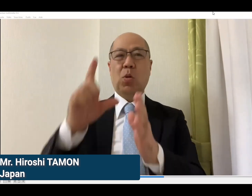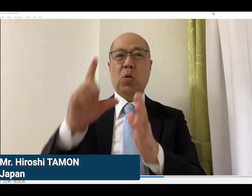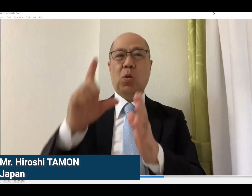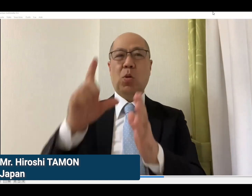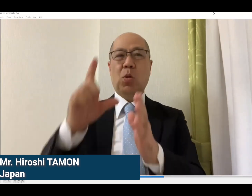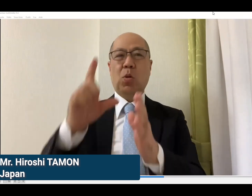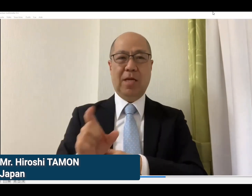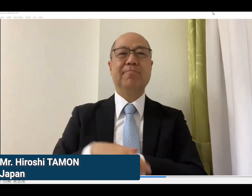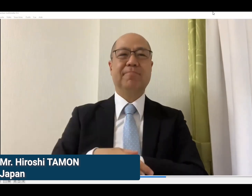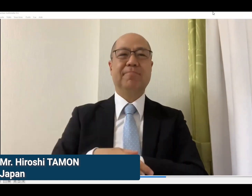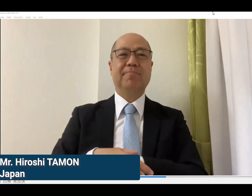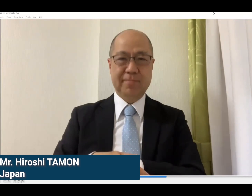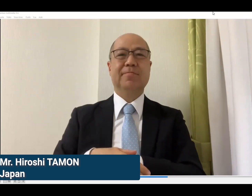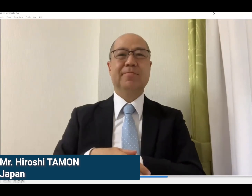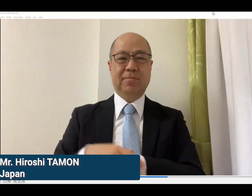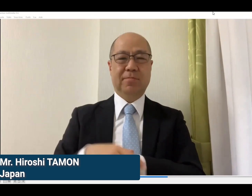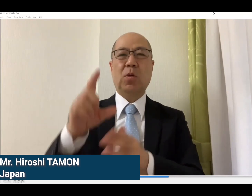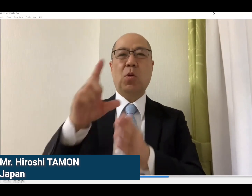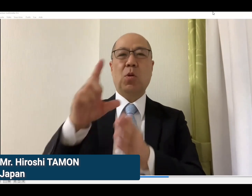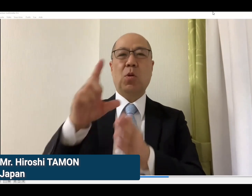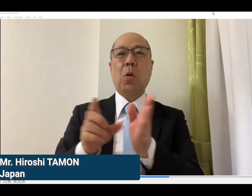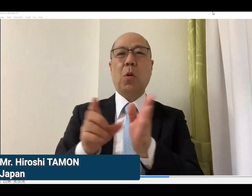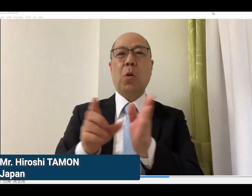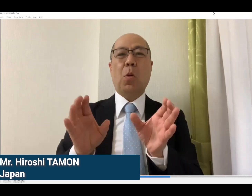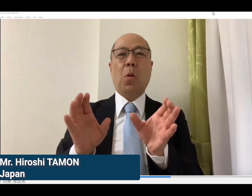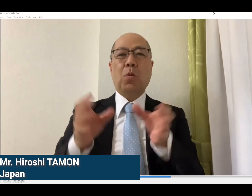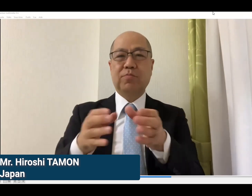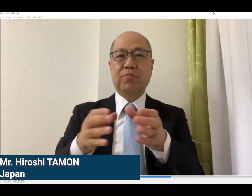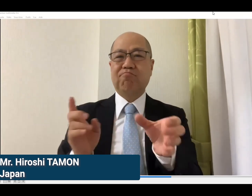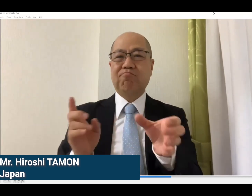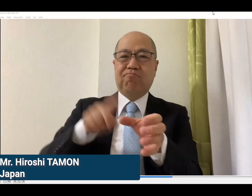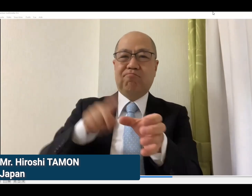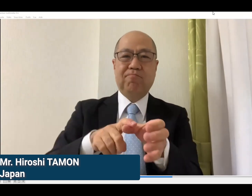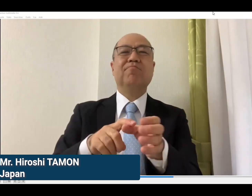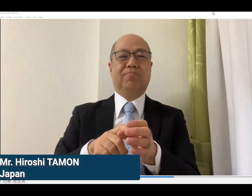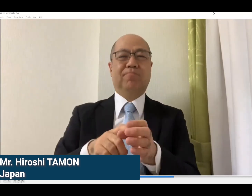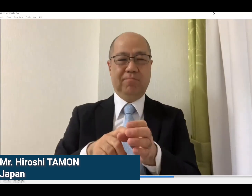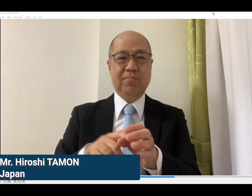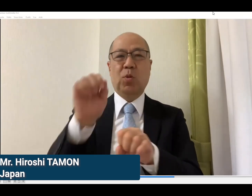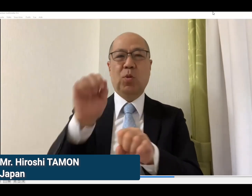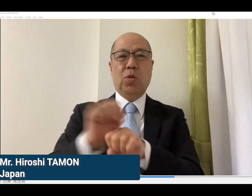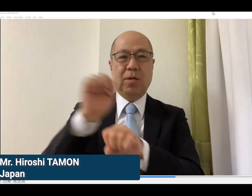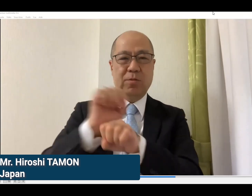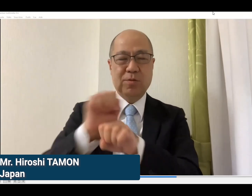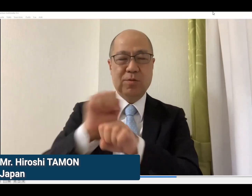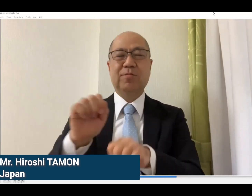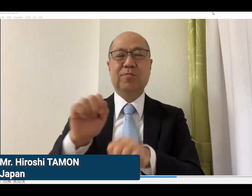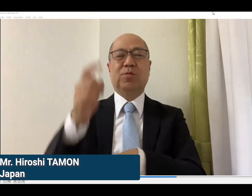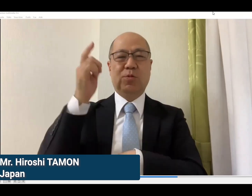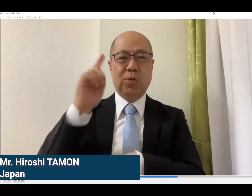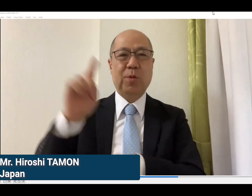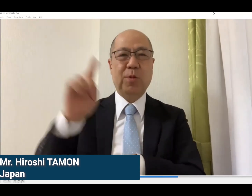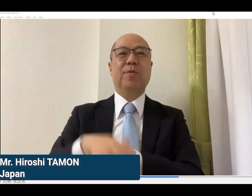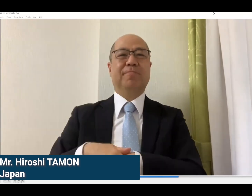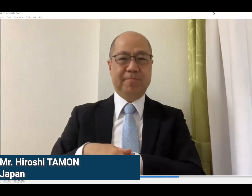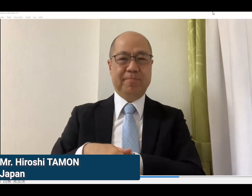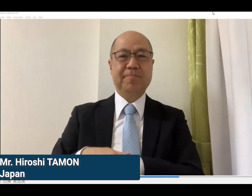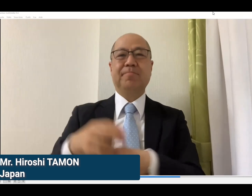Instead, I've been a member of a private human rights law firm, independent of the government, which works to